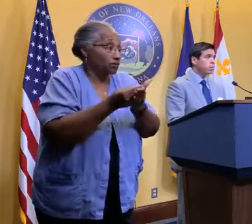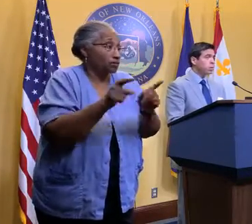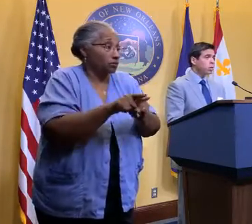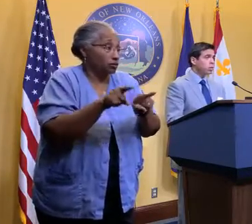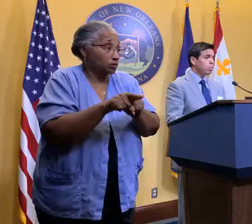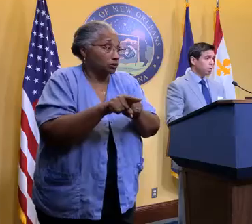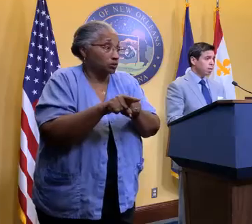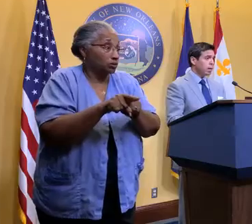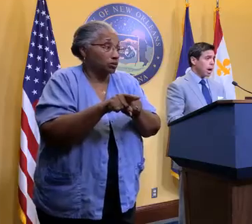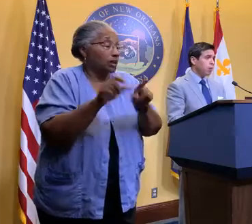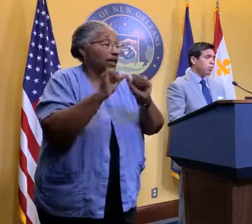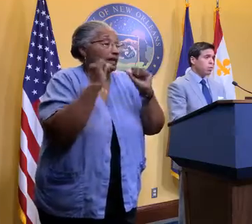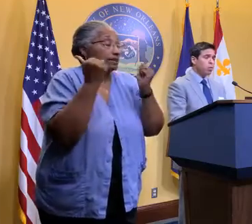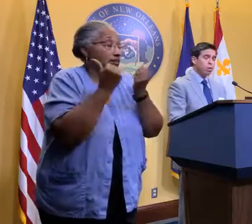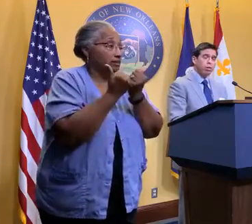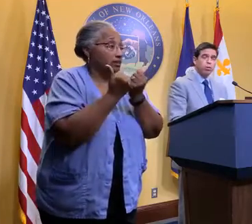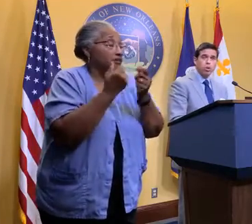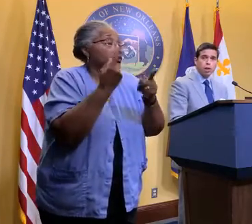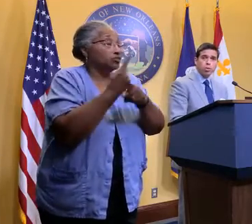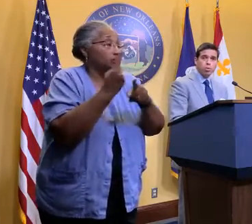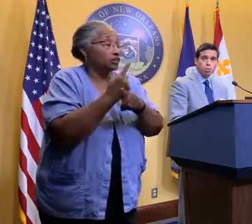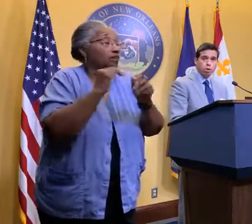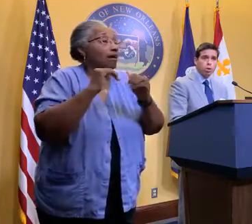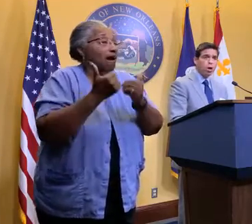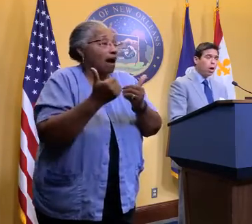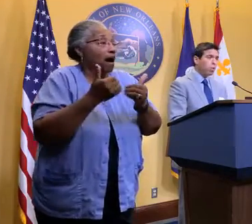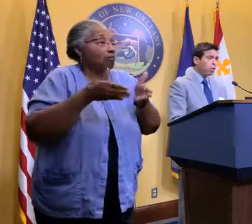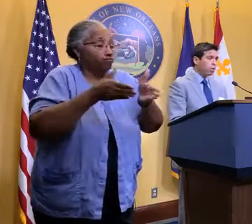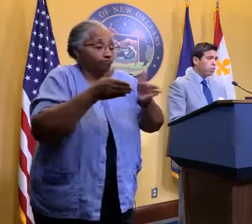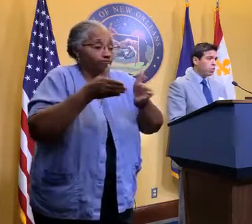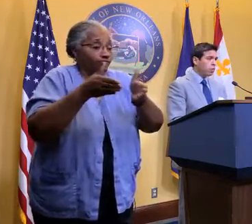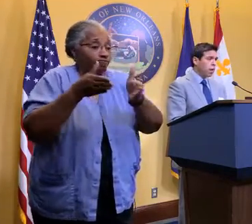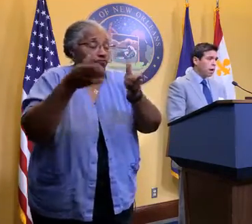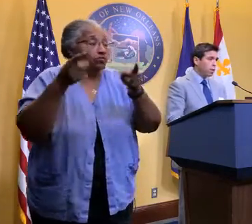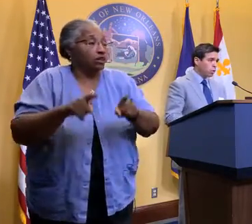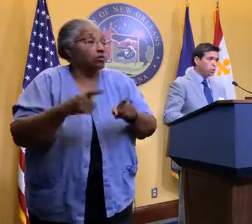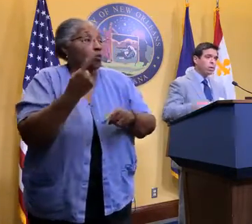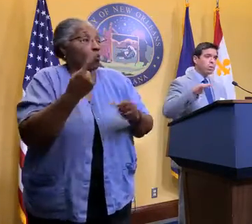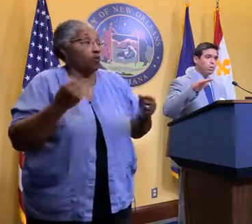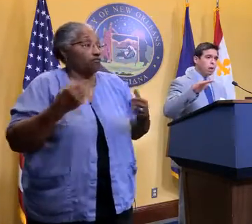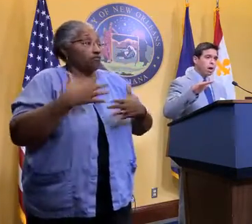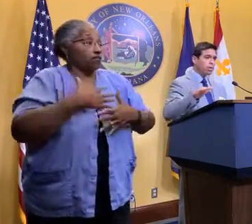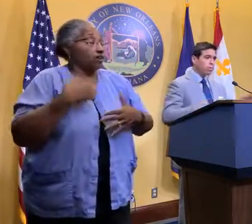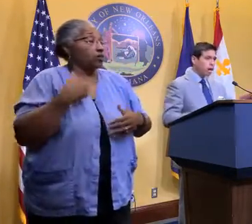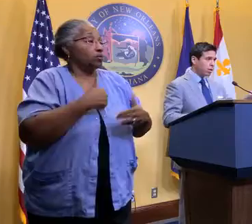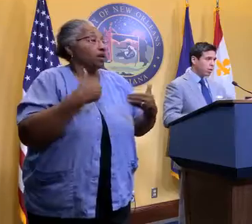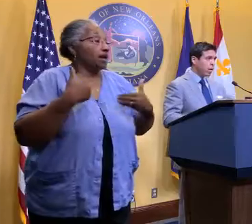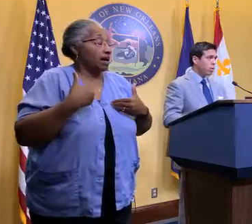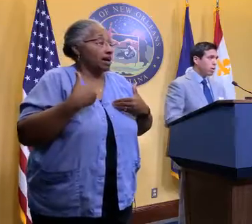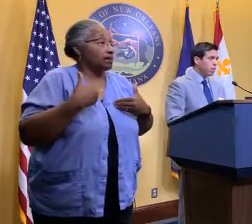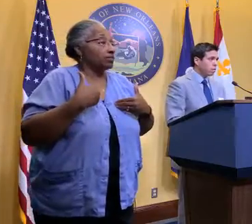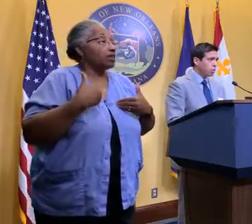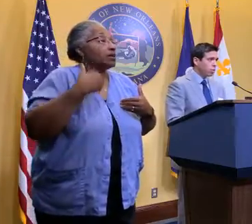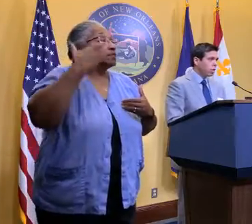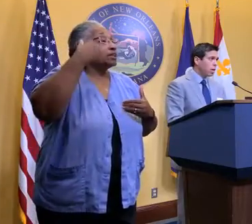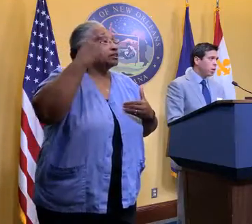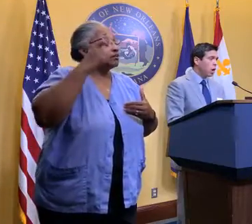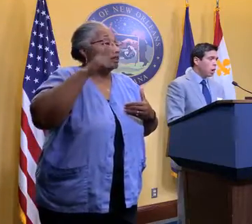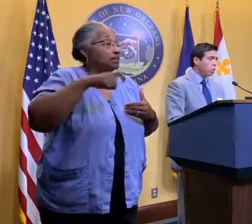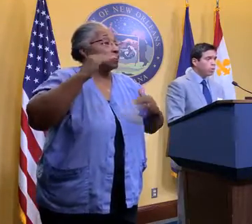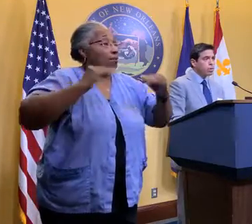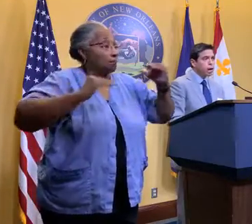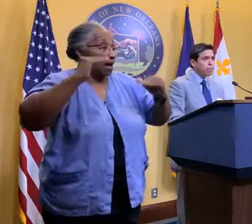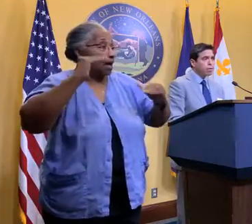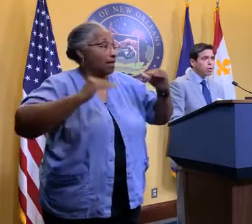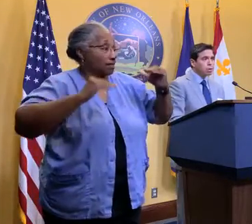well, to blunt how the deployment and the strategies will go. One of the fears we had is overtime to rise, to balance out the furlough